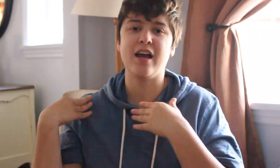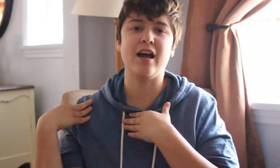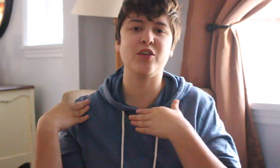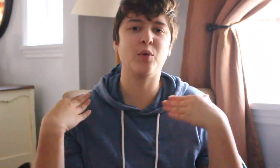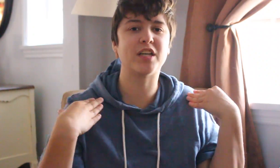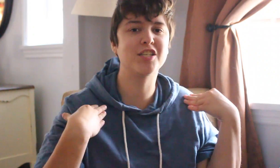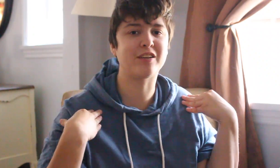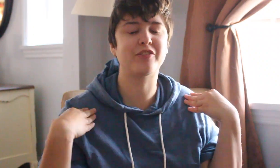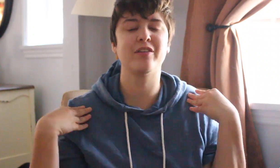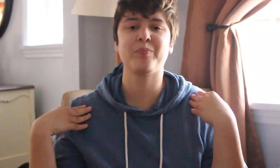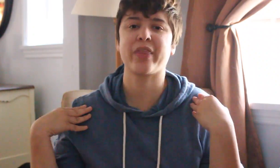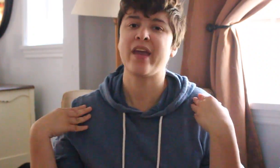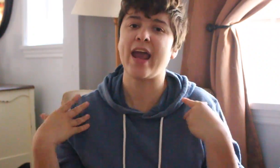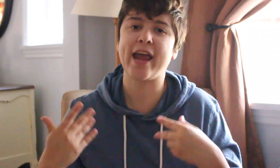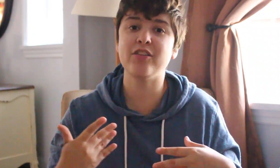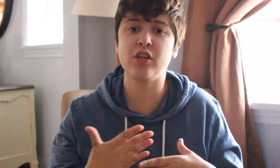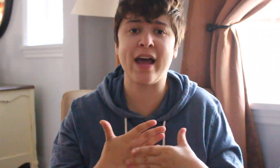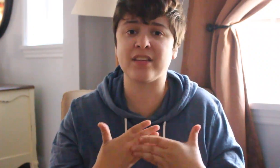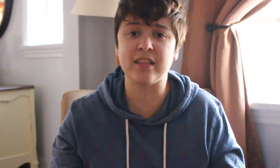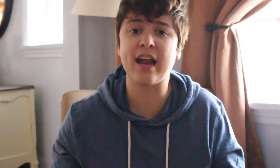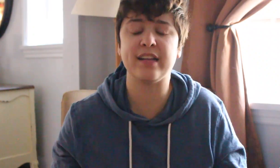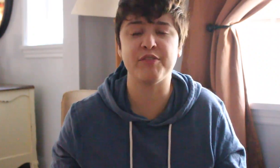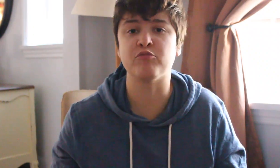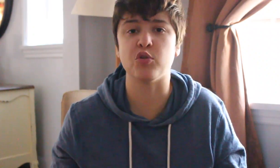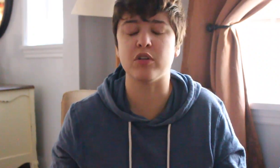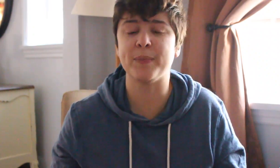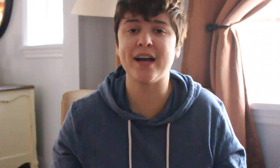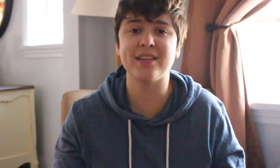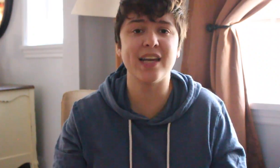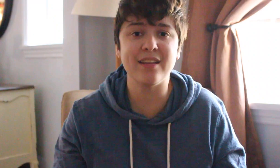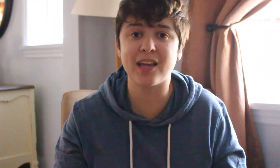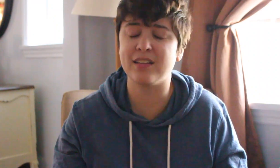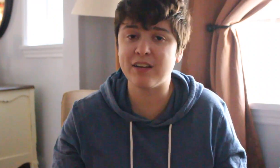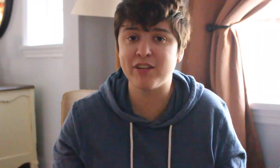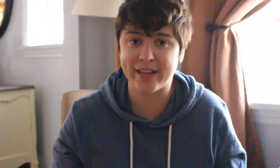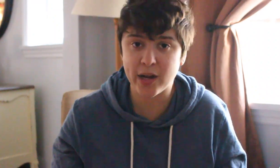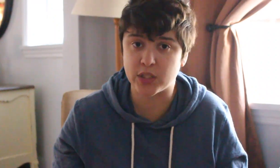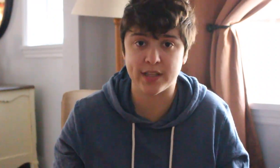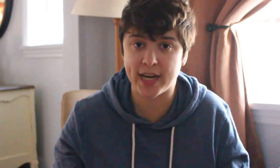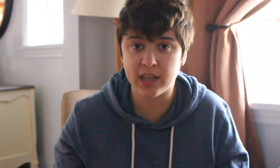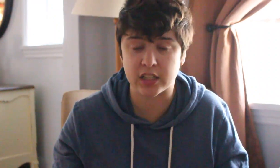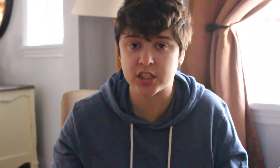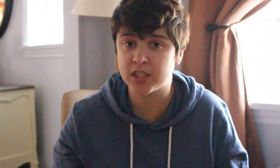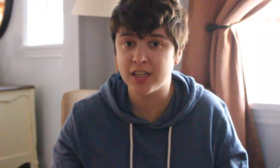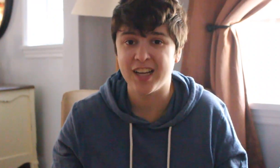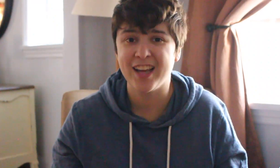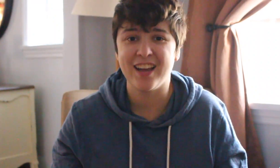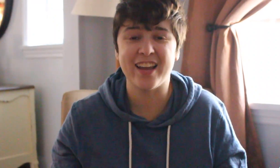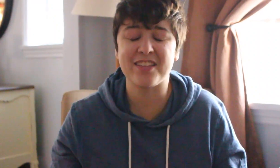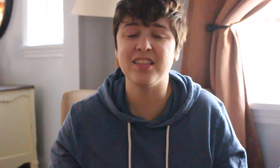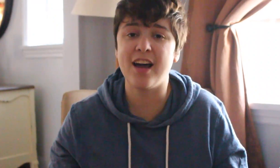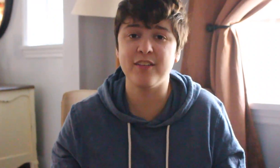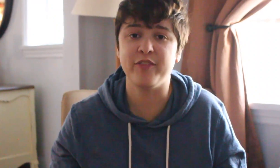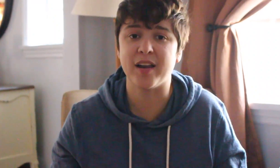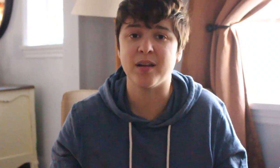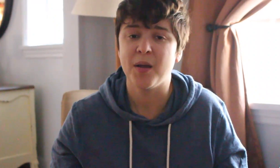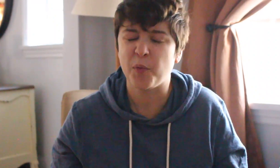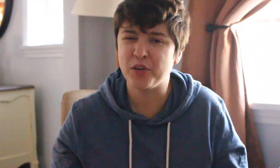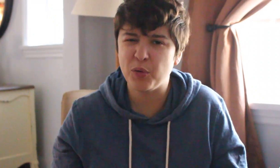You want to shift. ASL has a lot of different rules because it is a different language than English. It's a lot of fun but we do